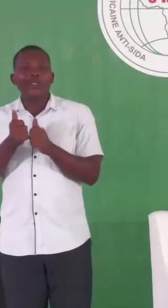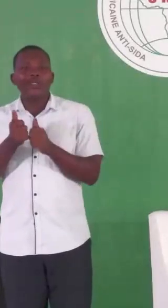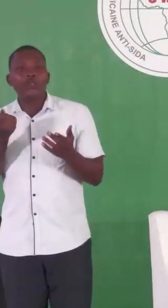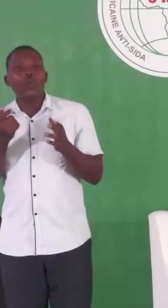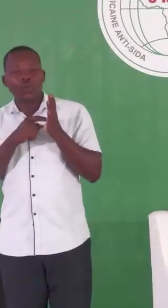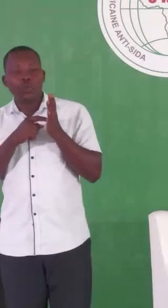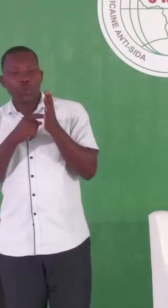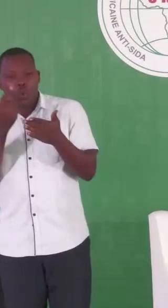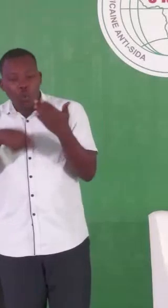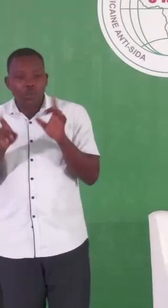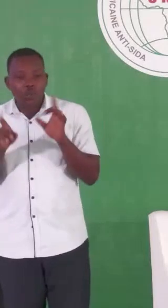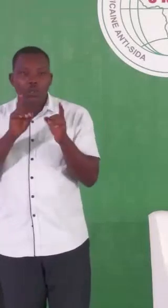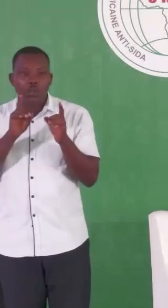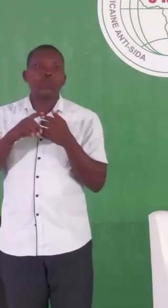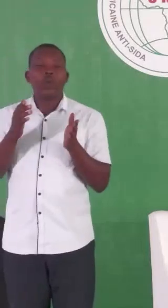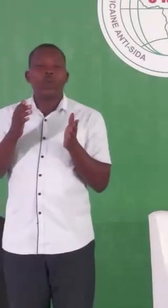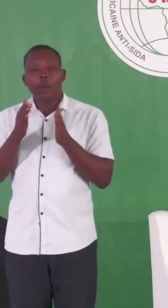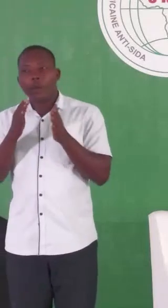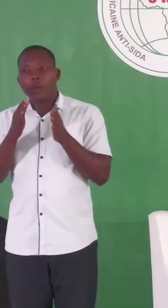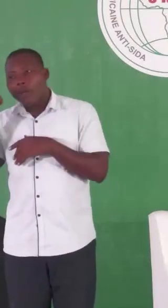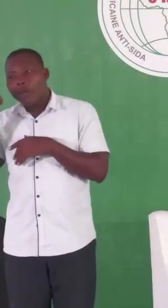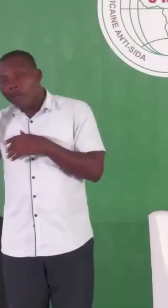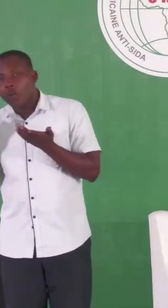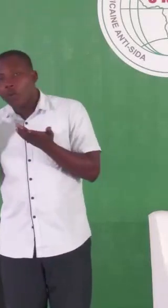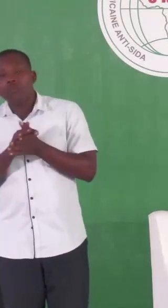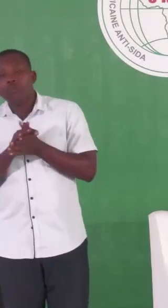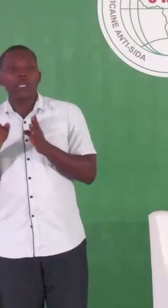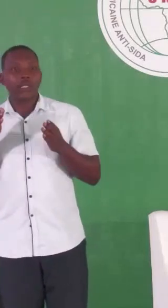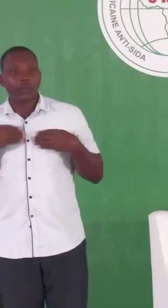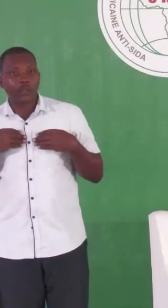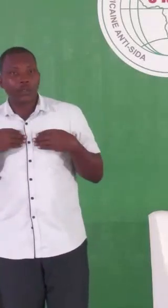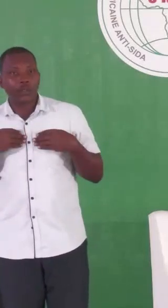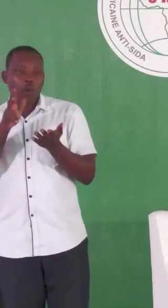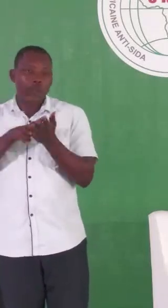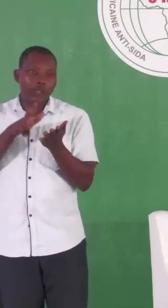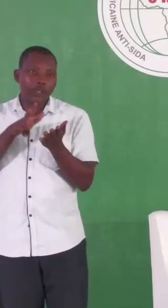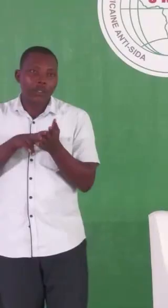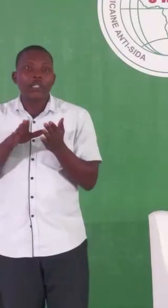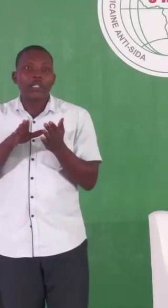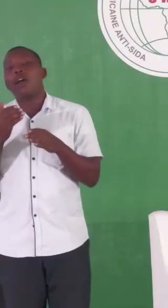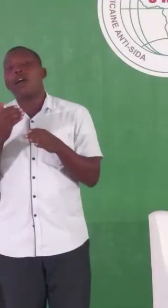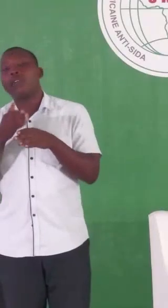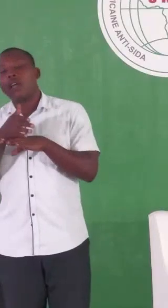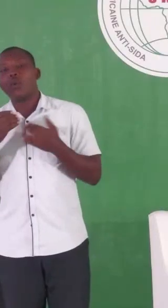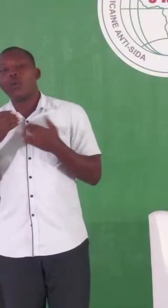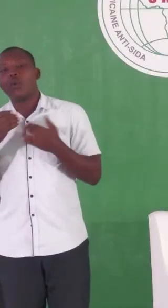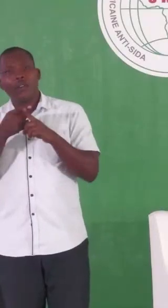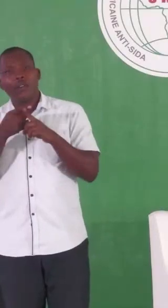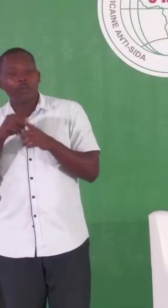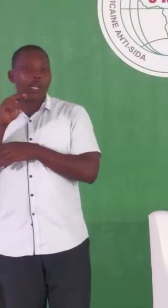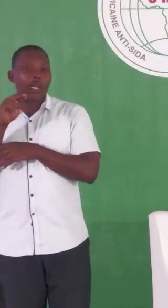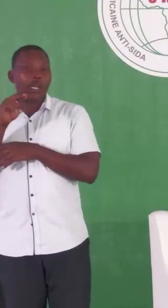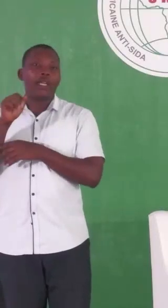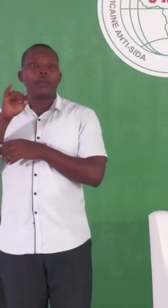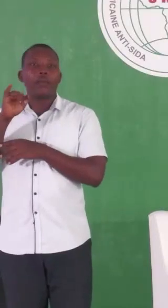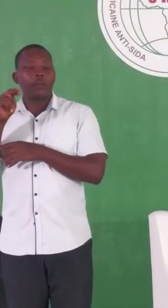to prepare for validation. And we'll hear from Namibia, that is a real success with hepatitis